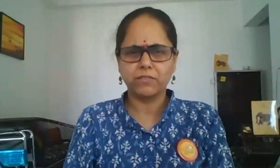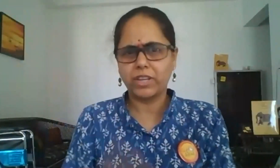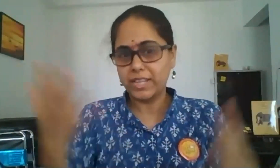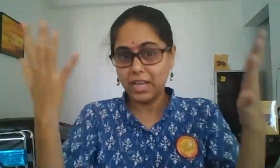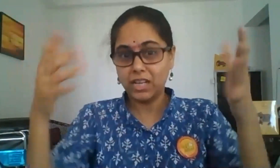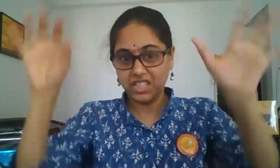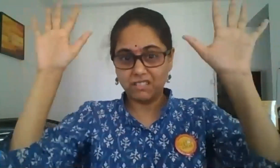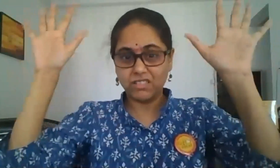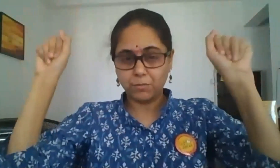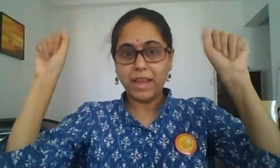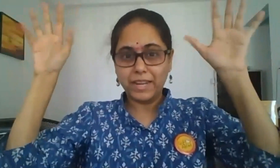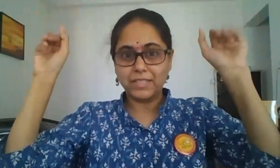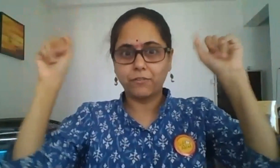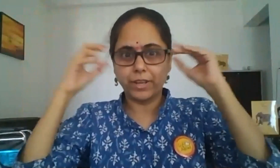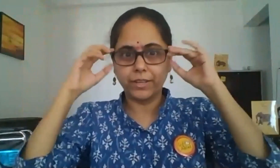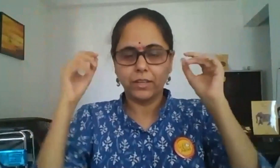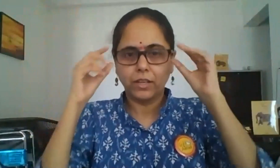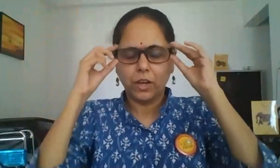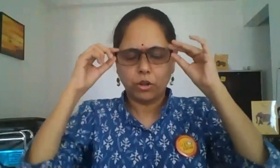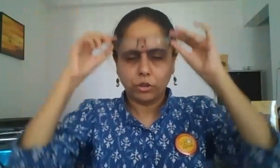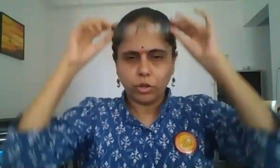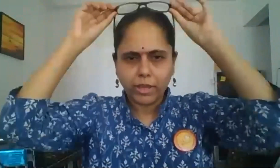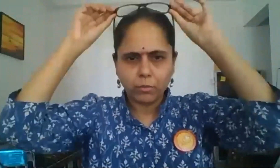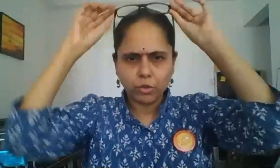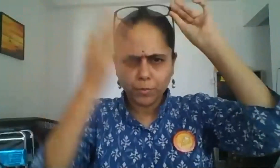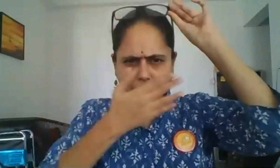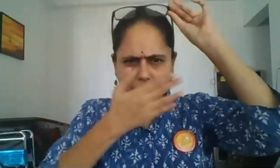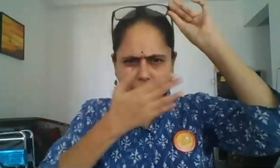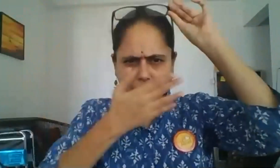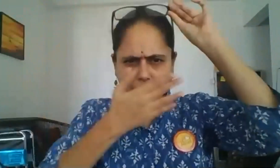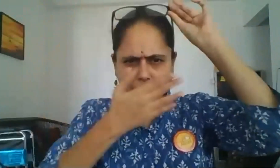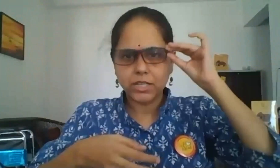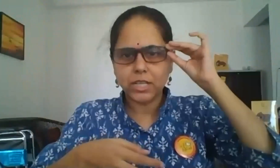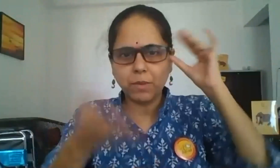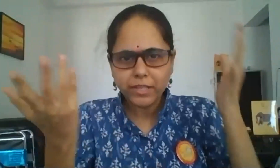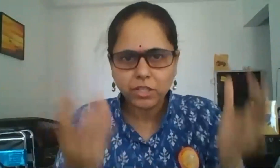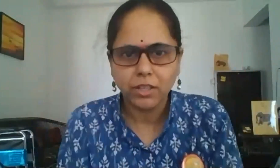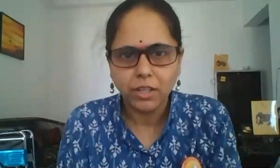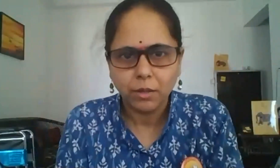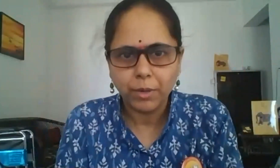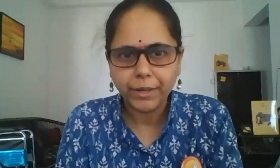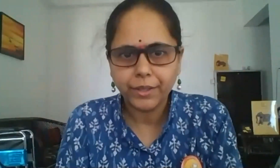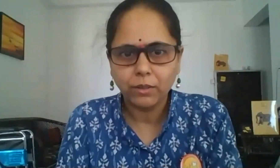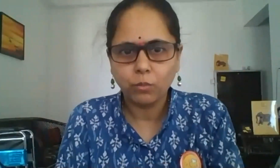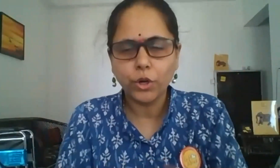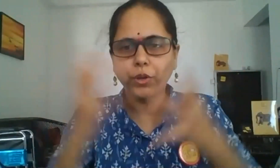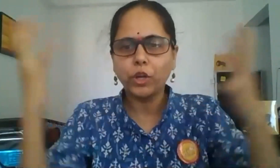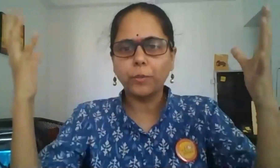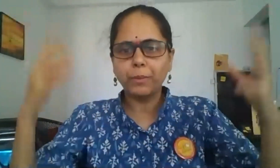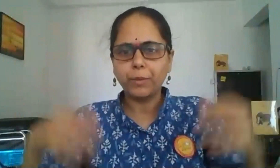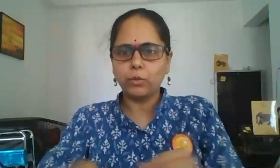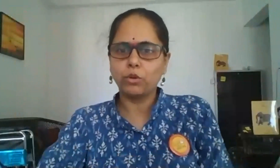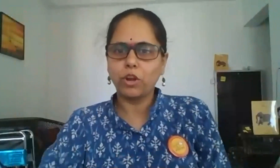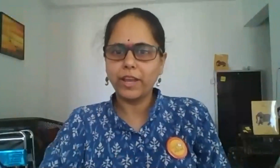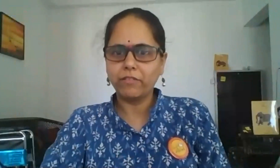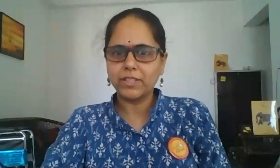I say ourselves, my hands are fine. Although if I remove specs, I can't see much. But what do we call people who do not have